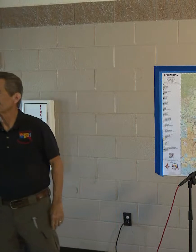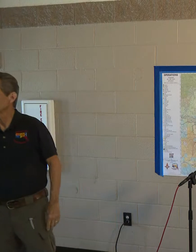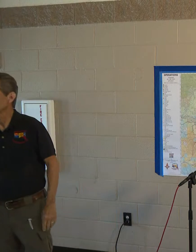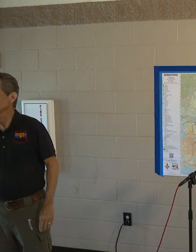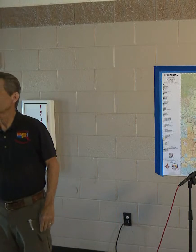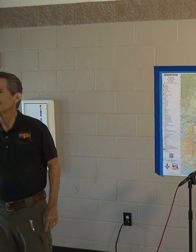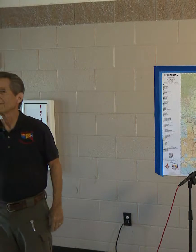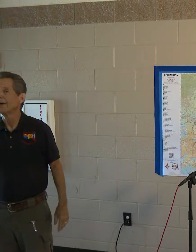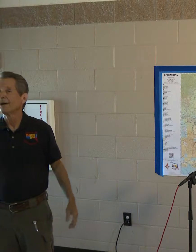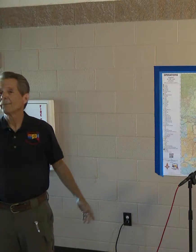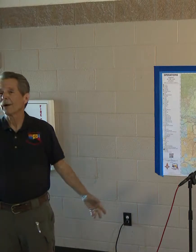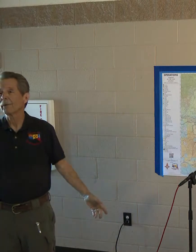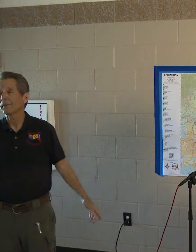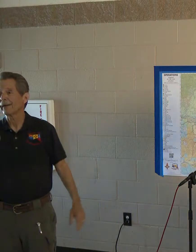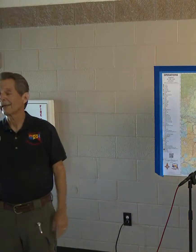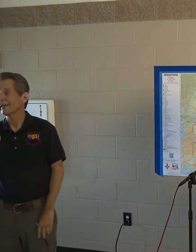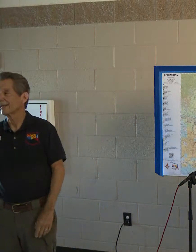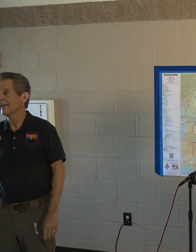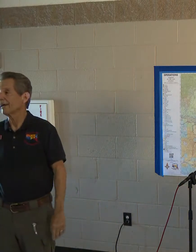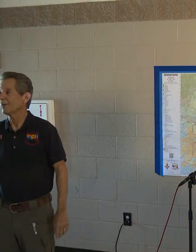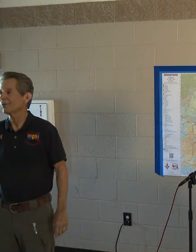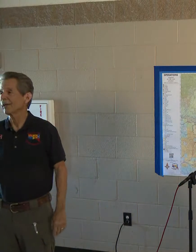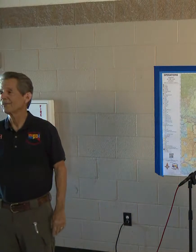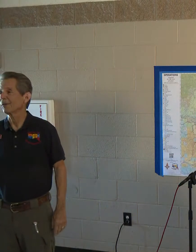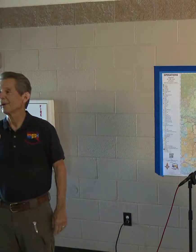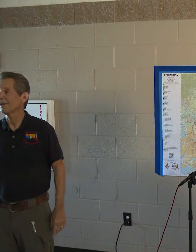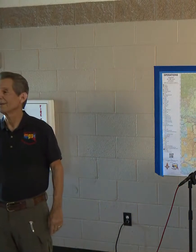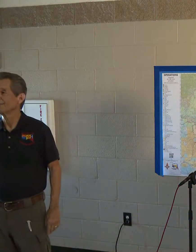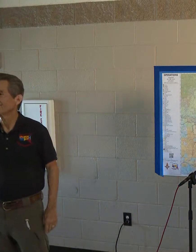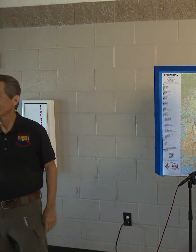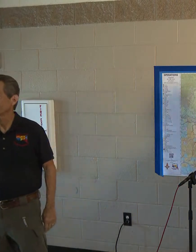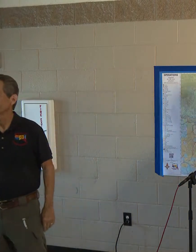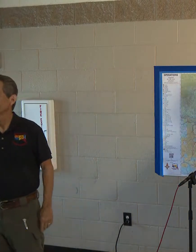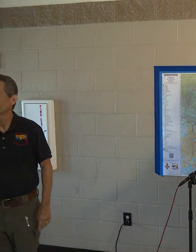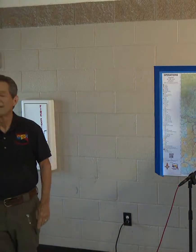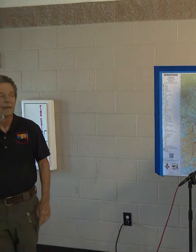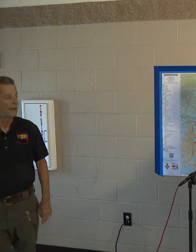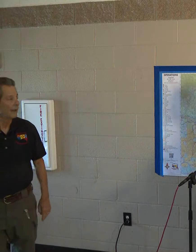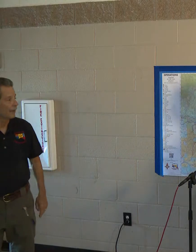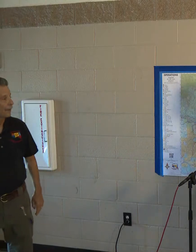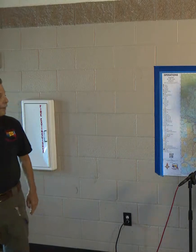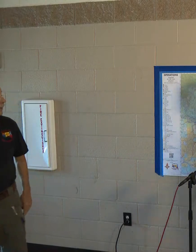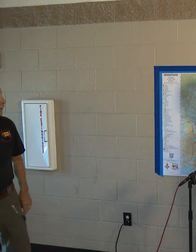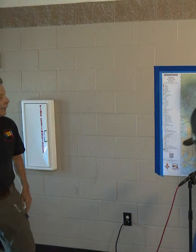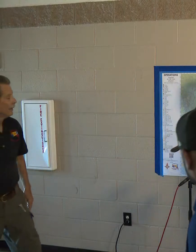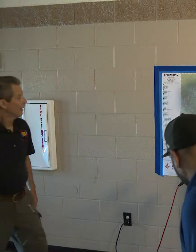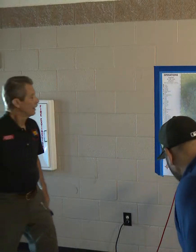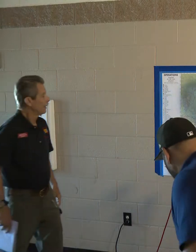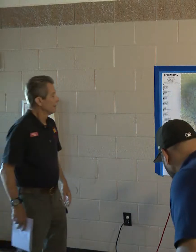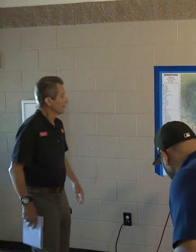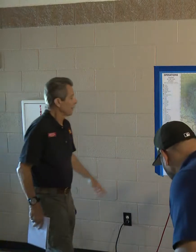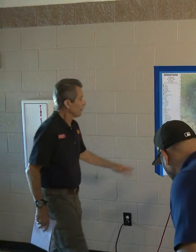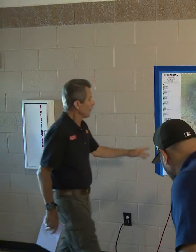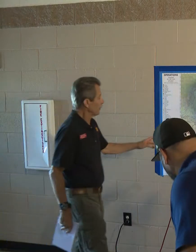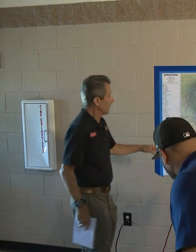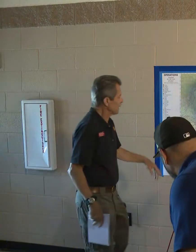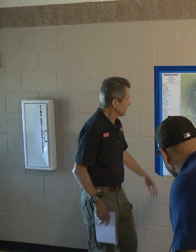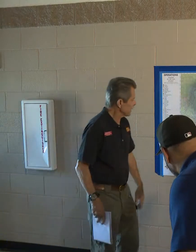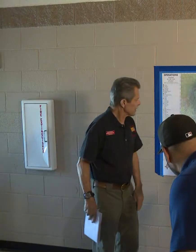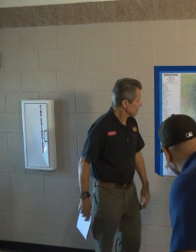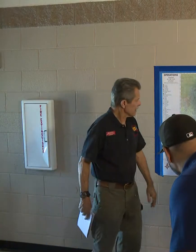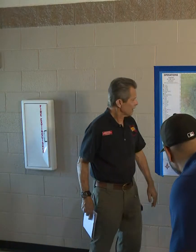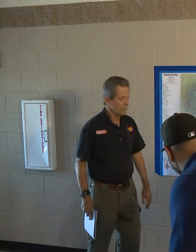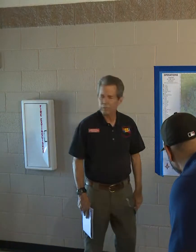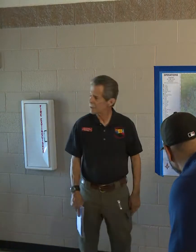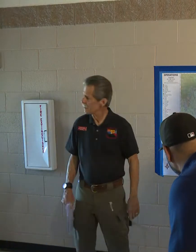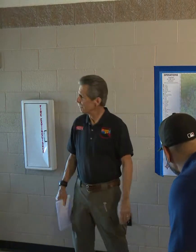So when do you think you guys know about the 60 today? By tonight? Is this all new from last night? Nope, nope. Actually,